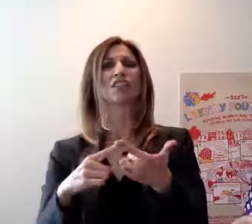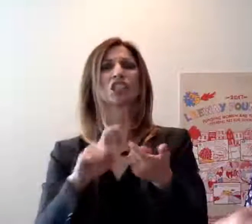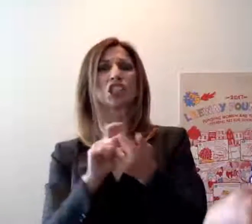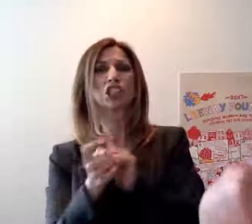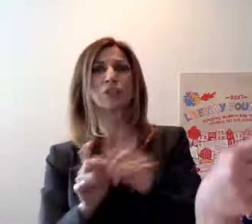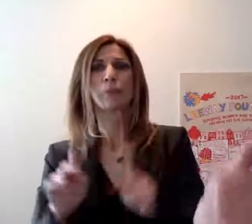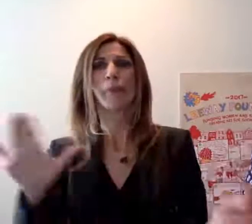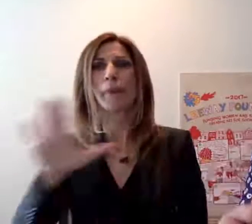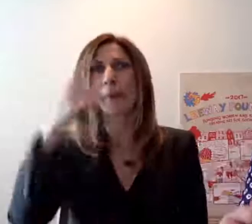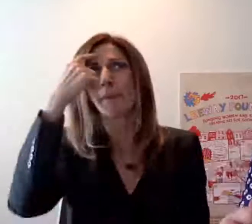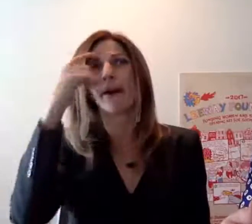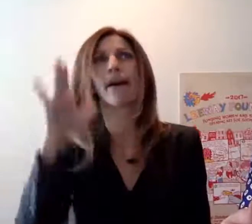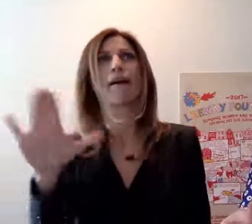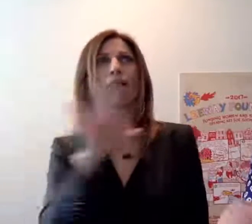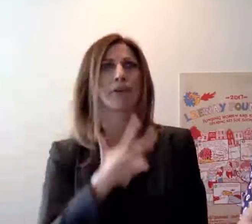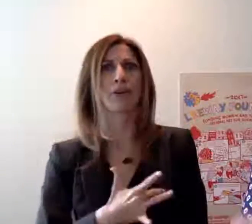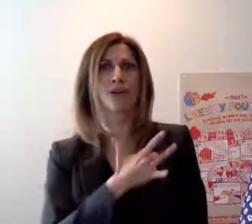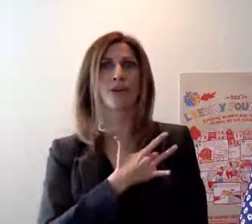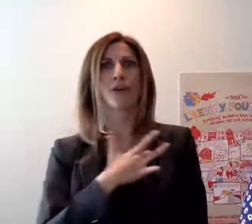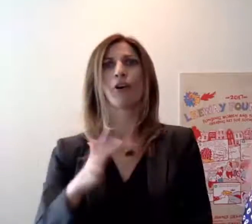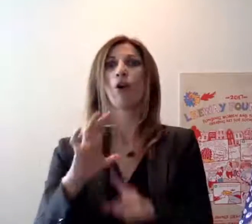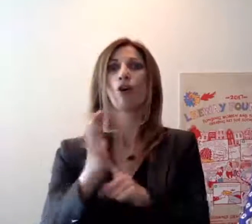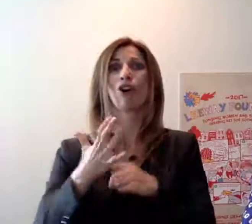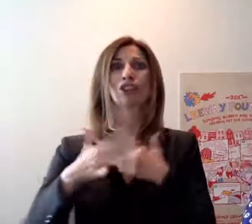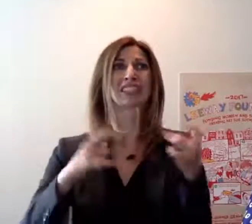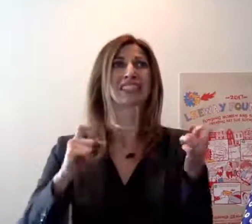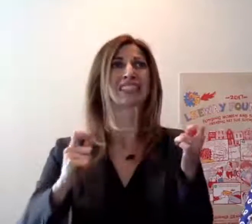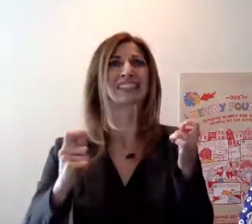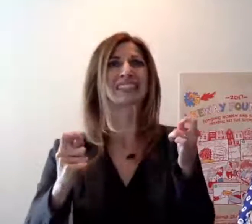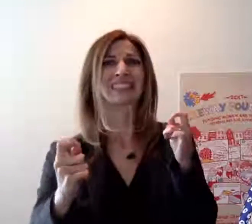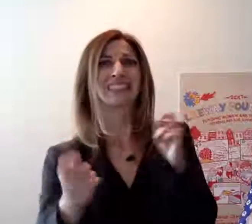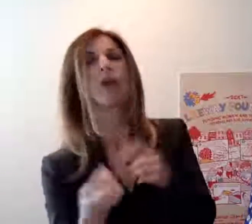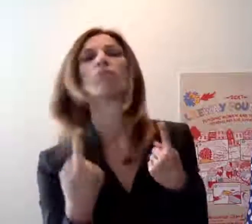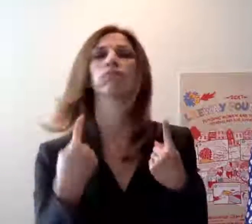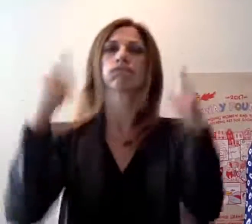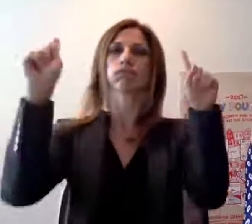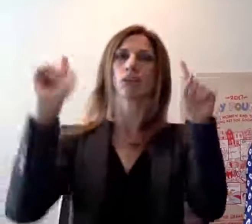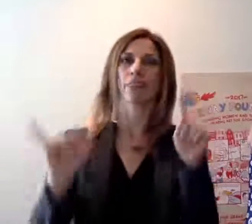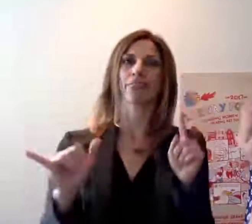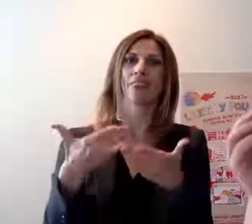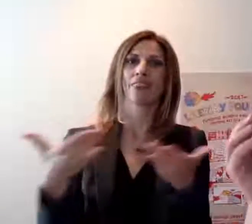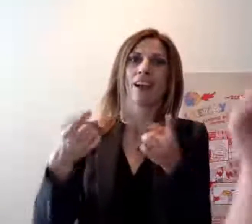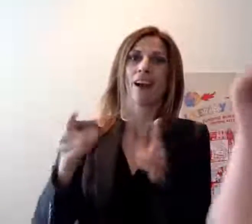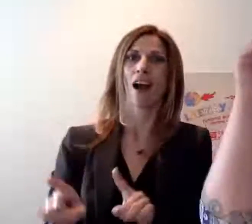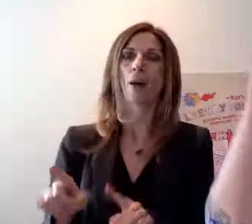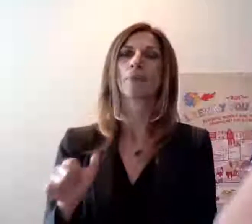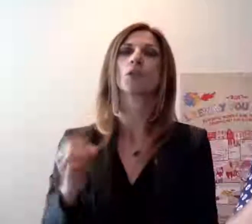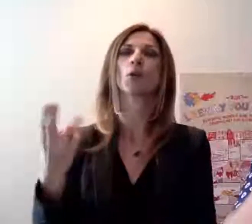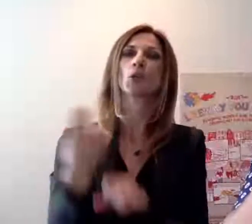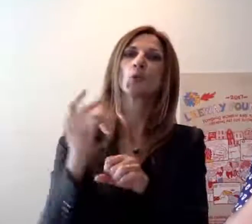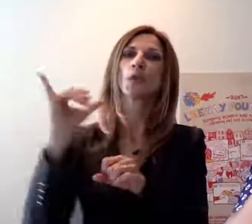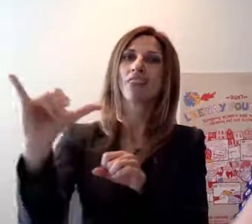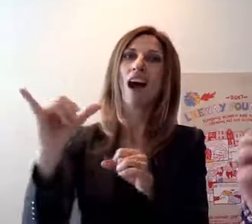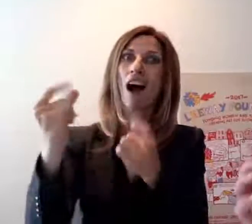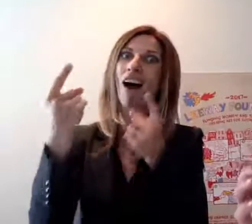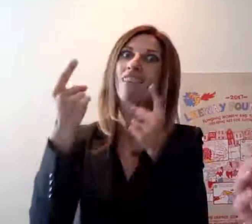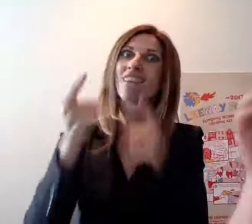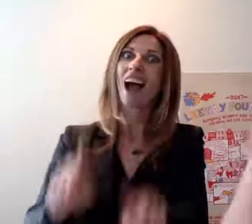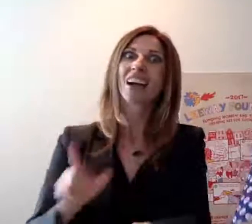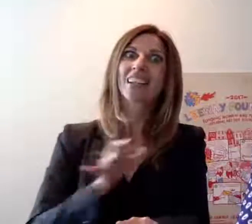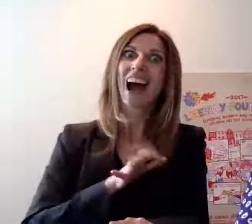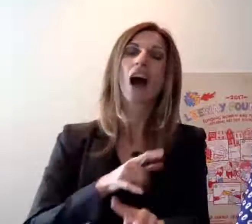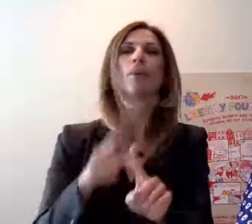to get our culture to the point where that change could happen. And so he uses the analogy of like that singular event is a